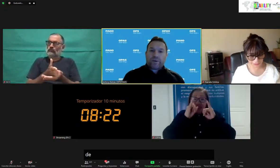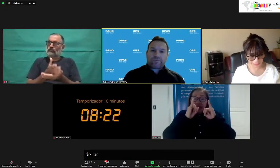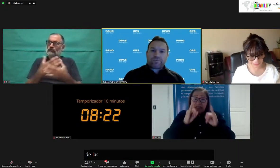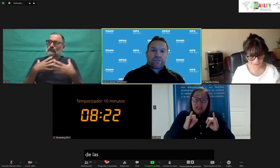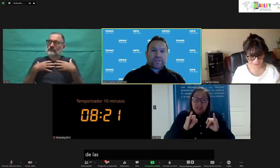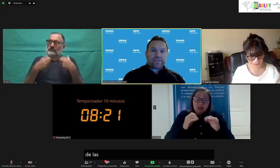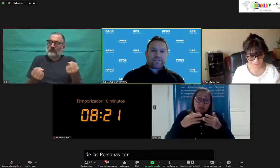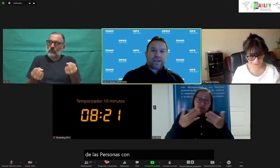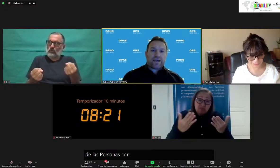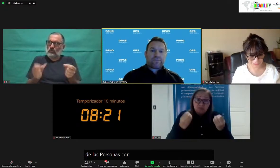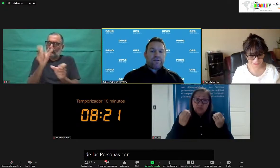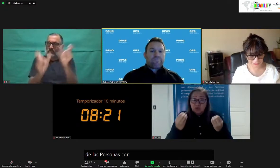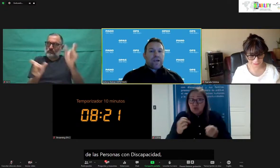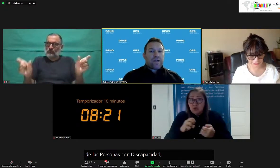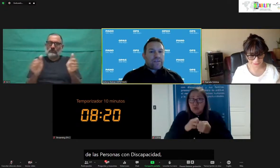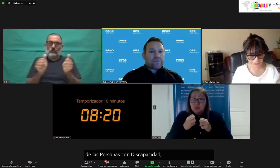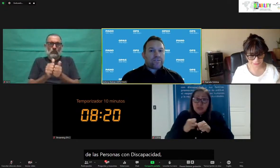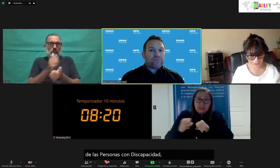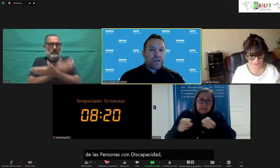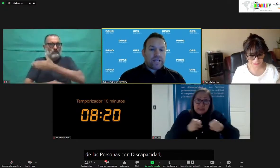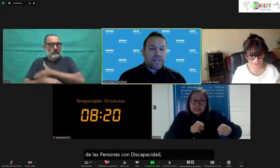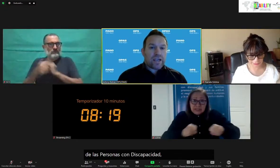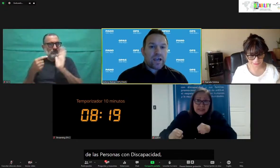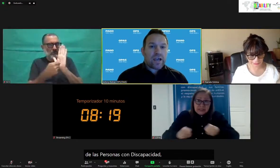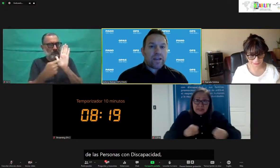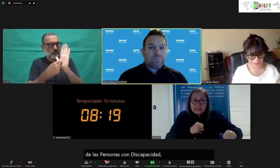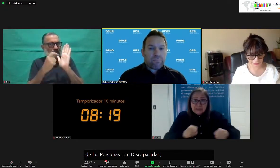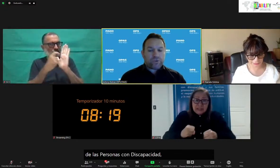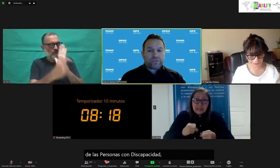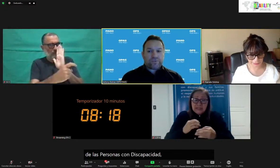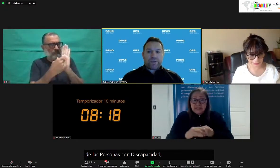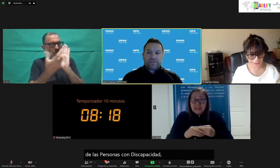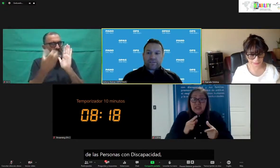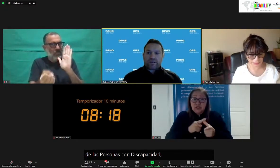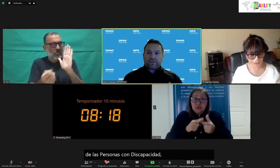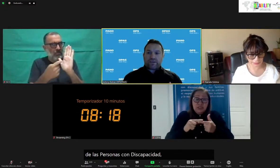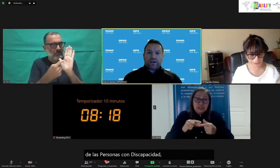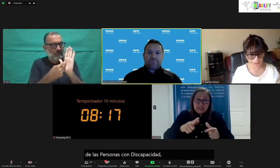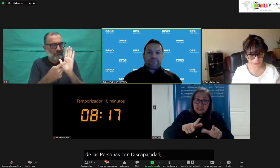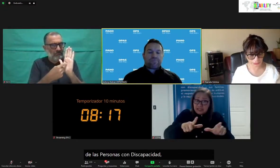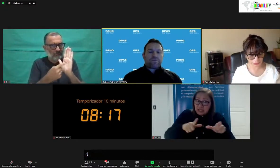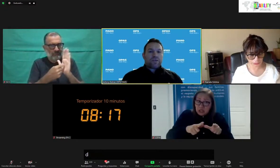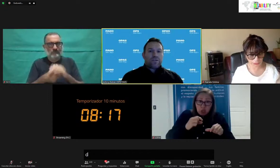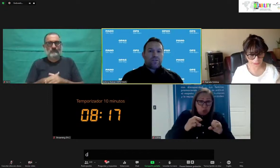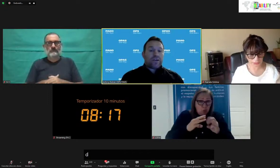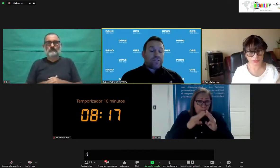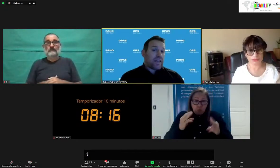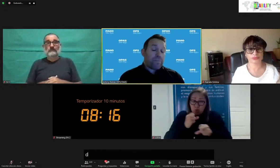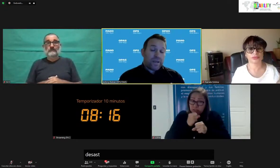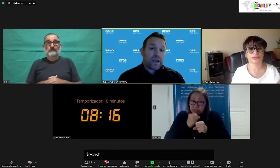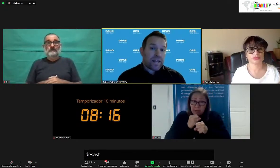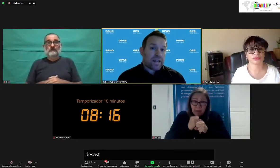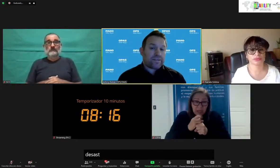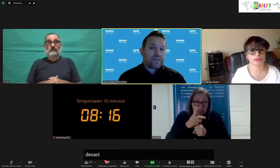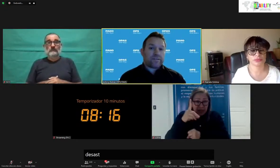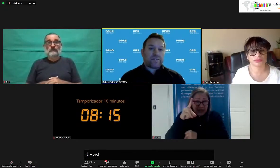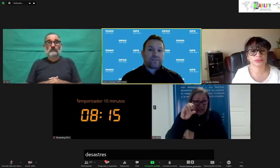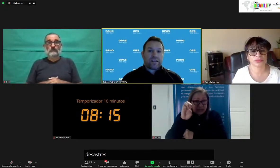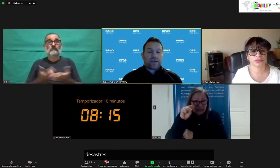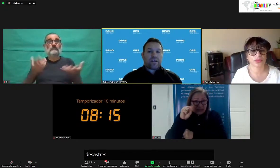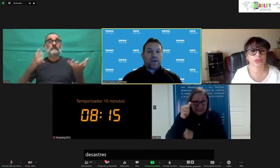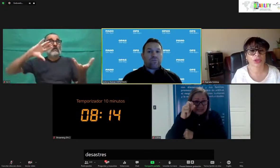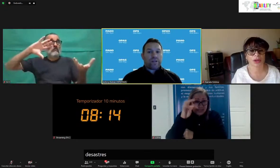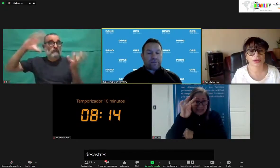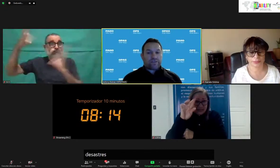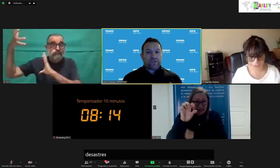as perhaps other sectors have and this is really uh an important piece that um that has now been highlighted as i